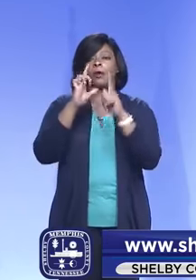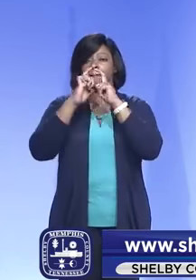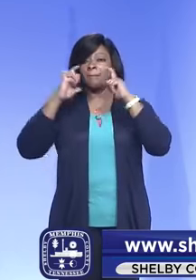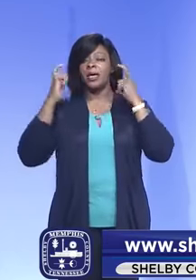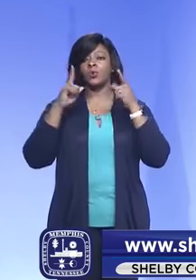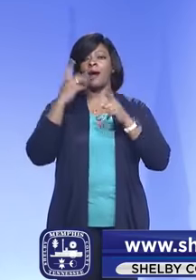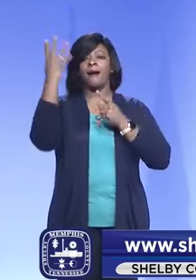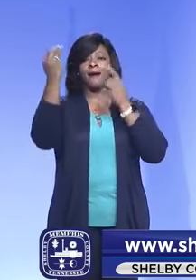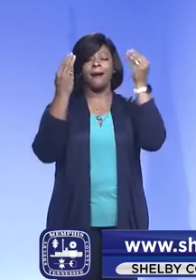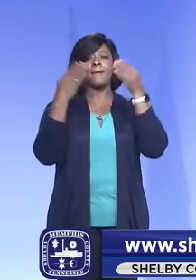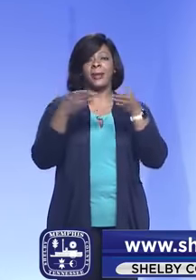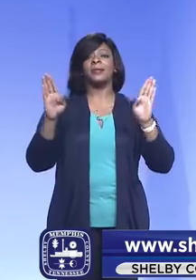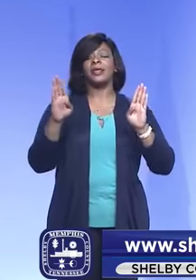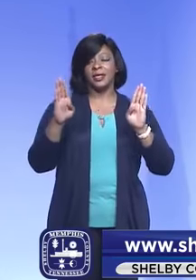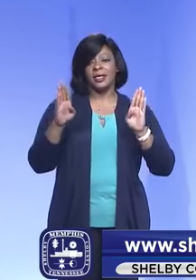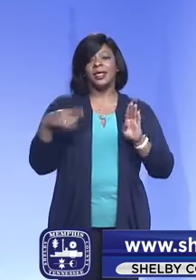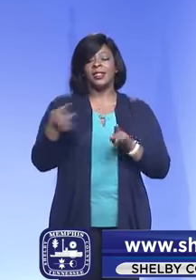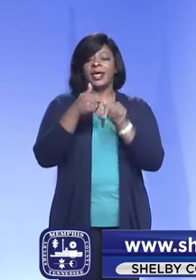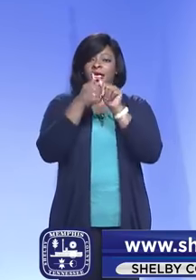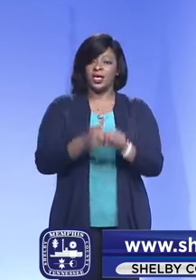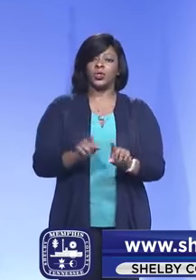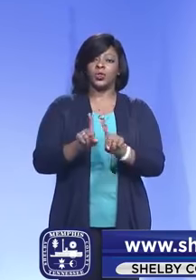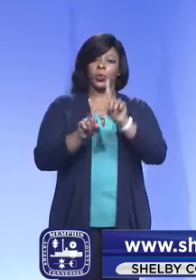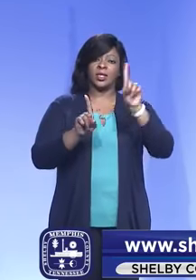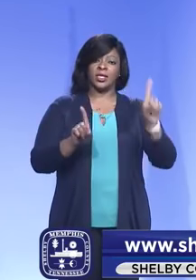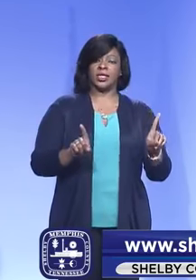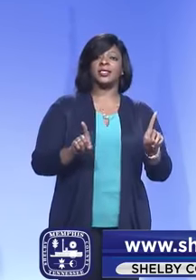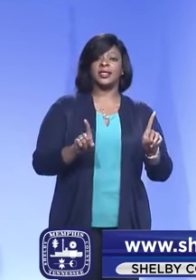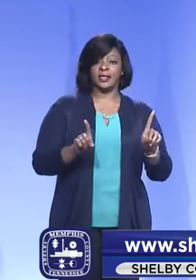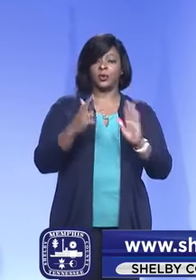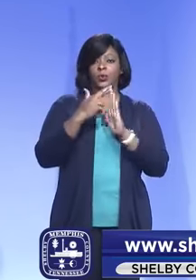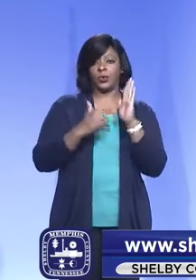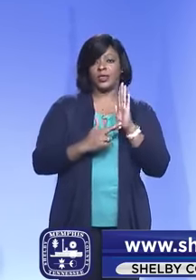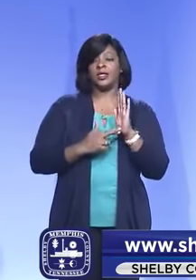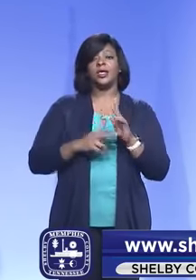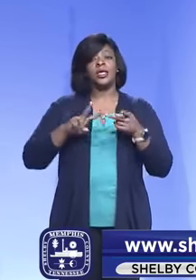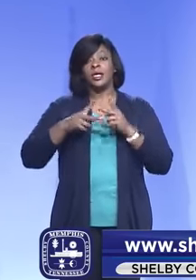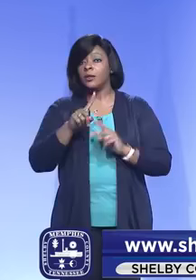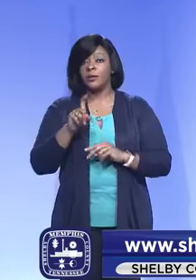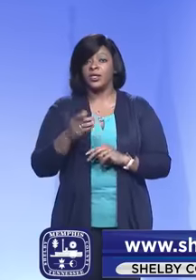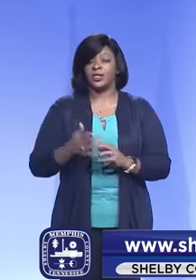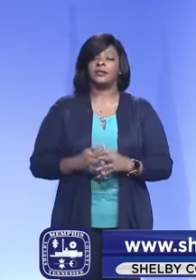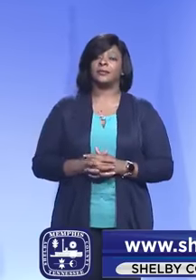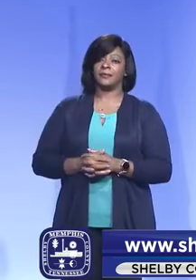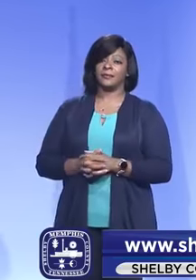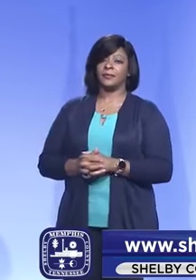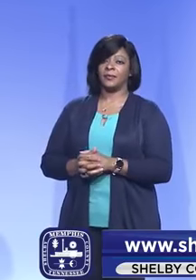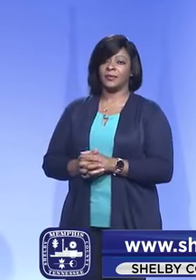while out in public and that they adhere to social distancing rules. And your follow-up?